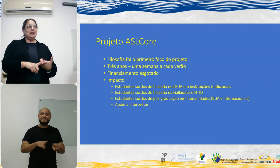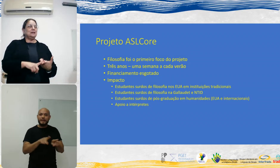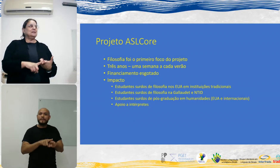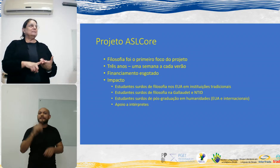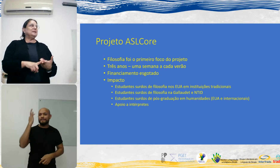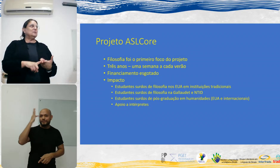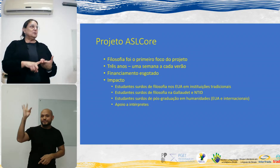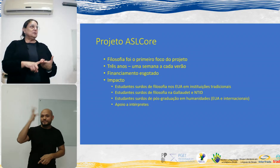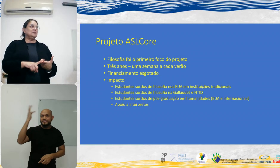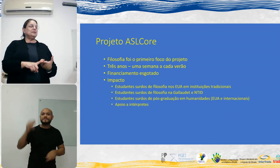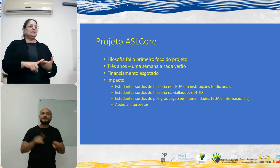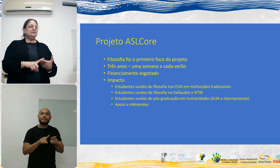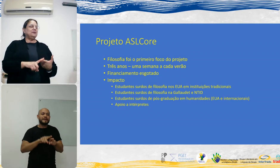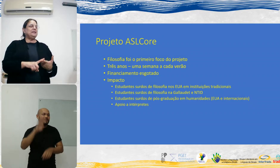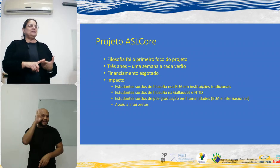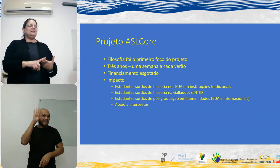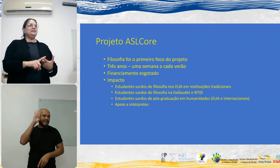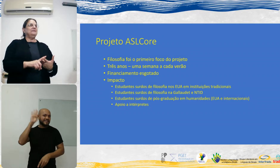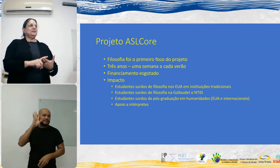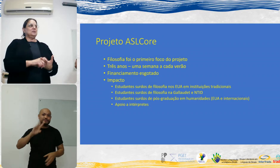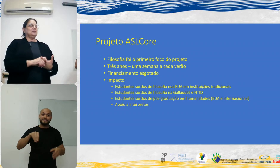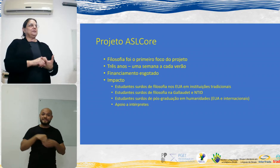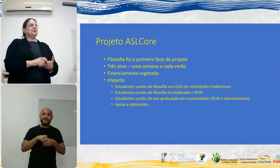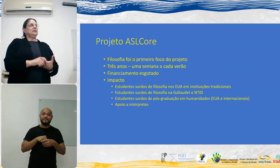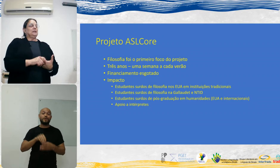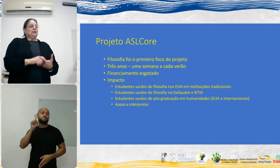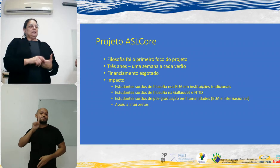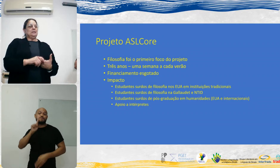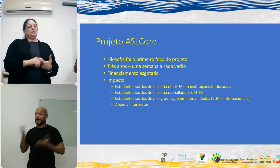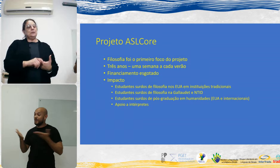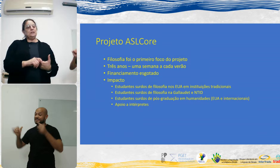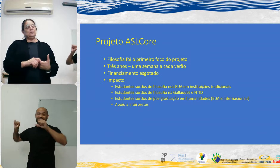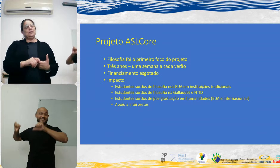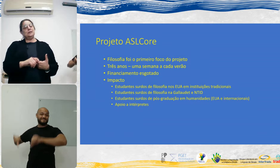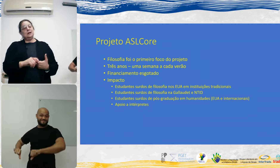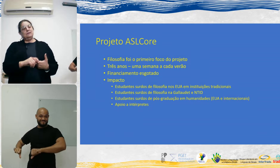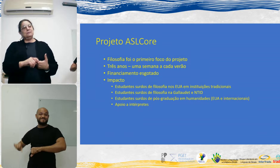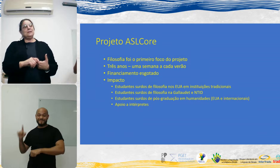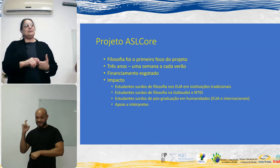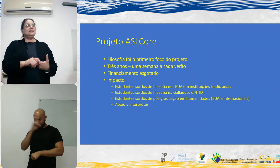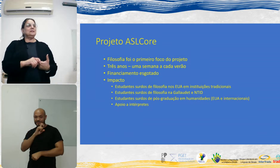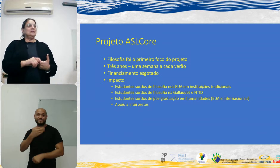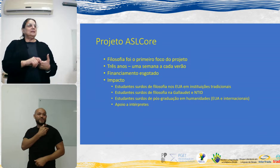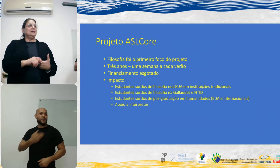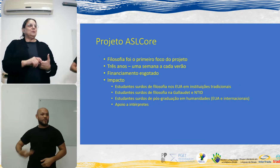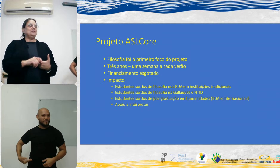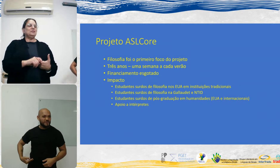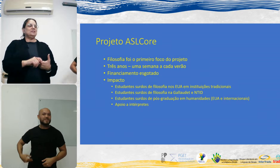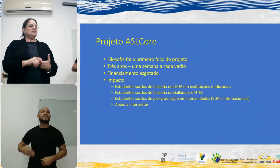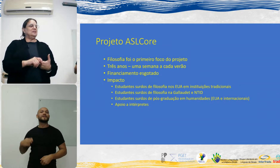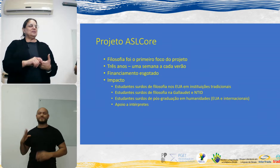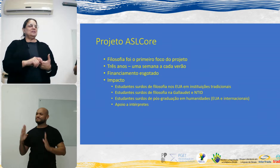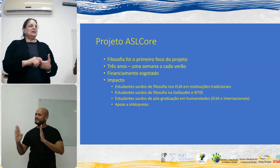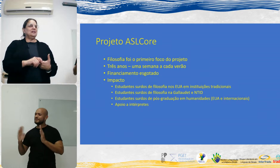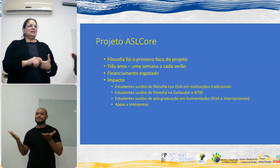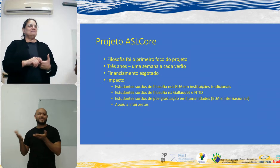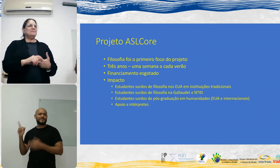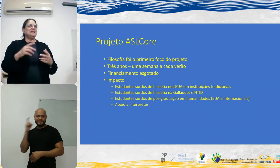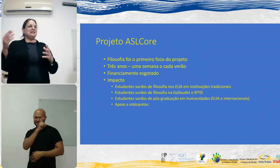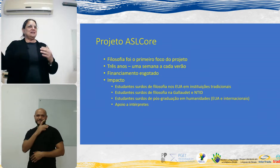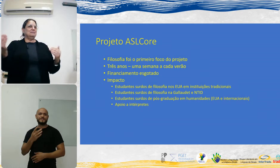for the academic world. It's a very difficult situation with the government. There's